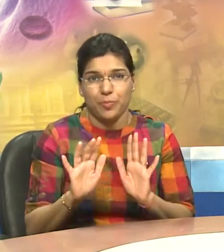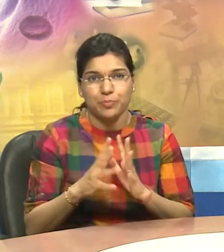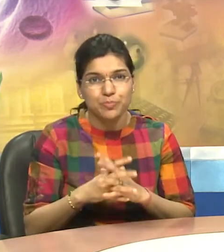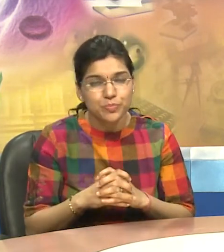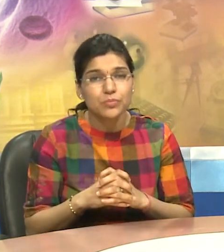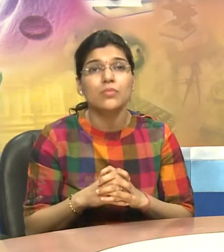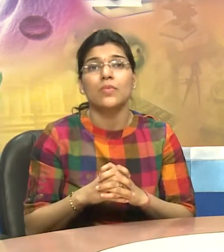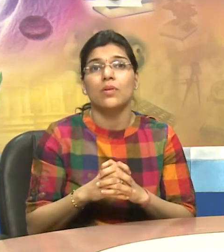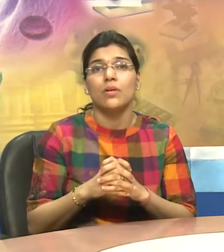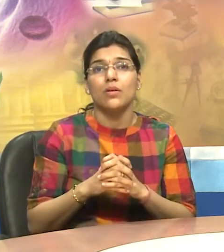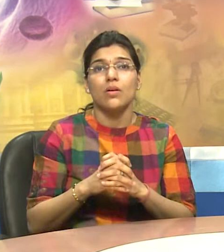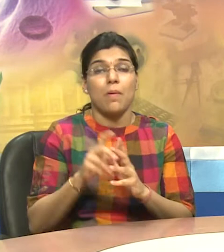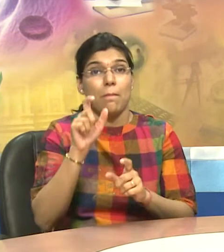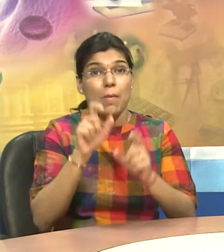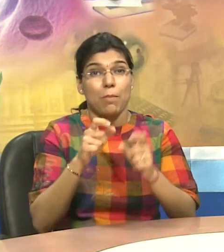which is a negative sound.